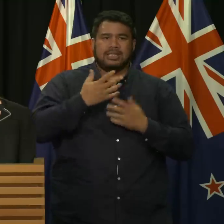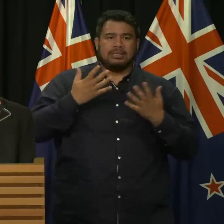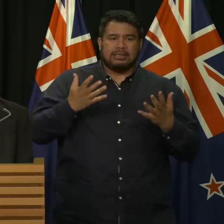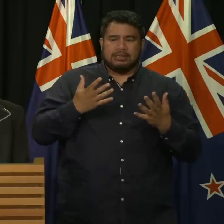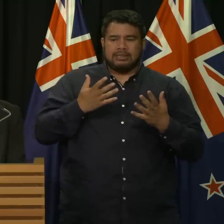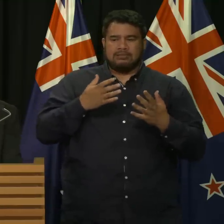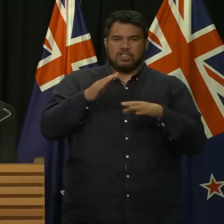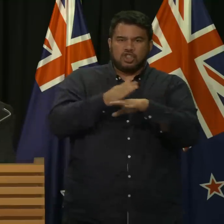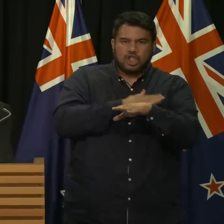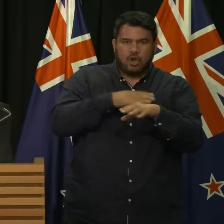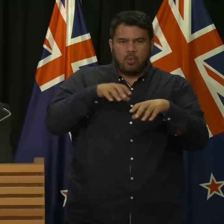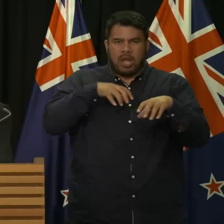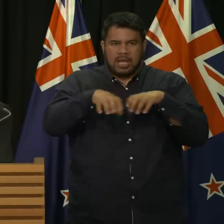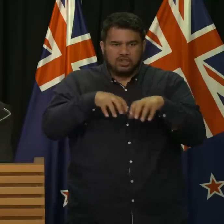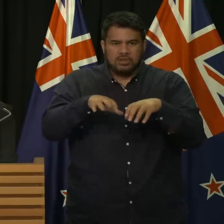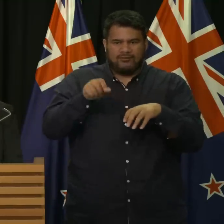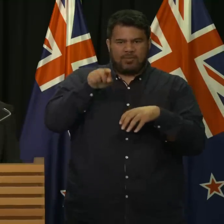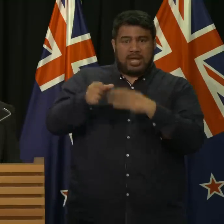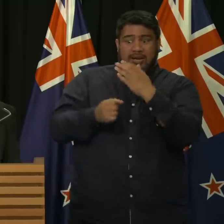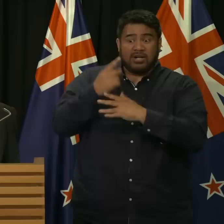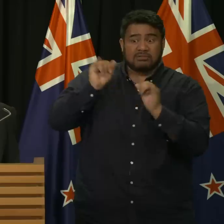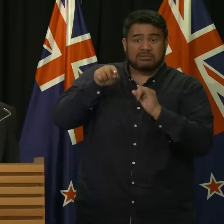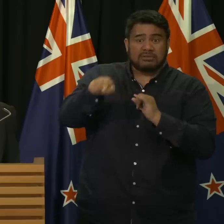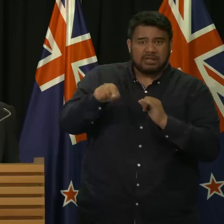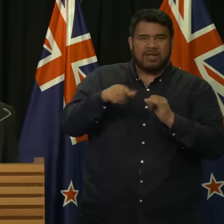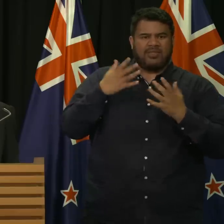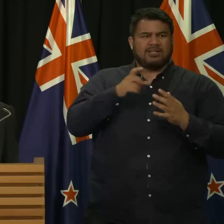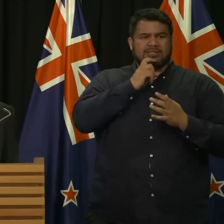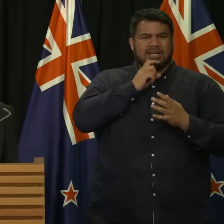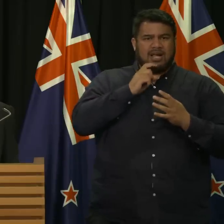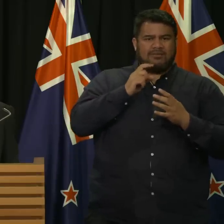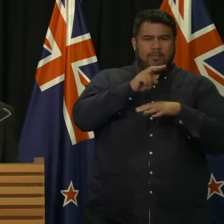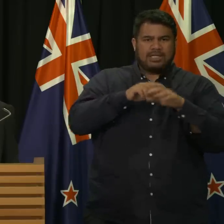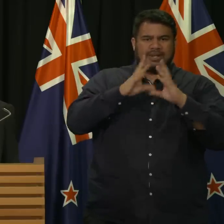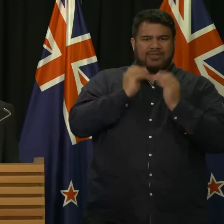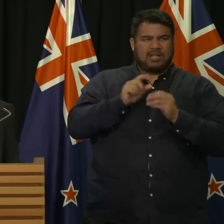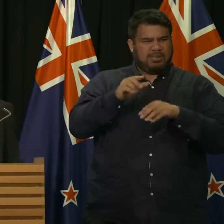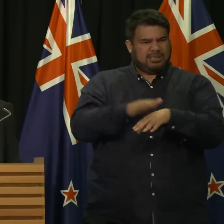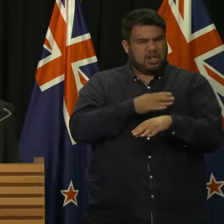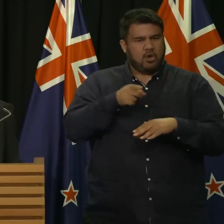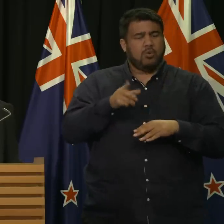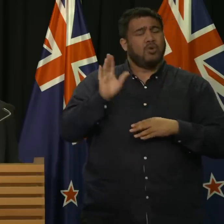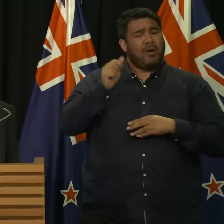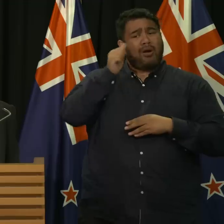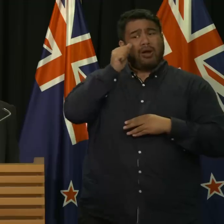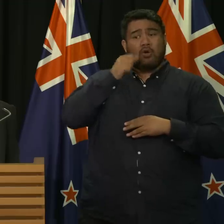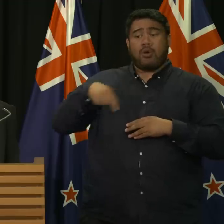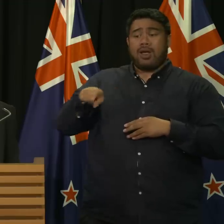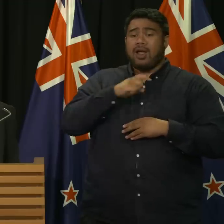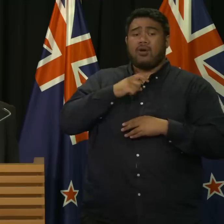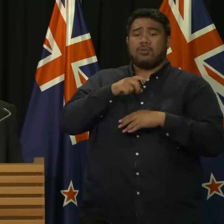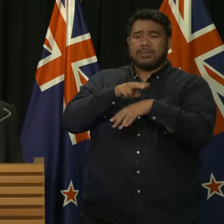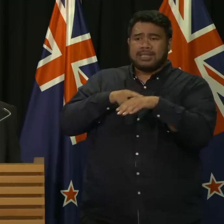certainly indications I've had is that our people on the ground have done everything that they could under difficult circumstances as quickly as they